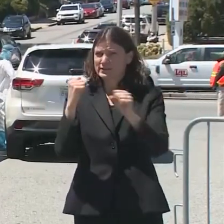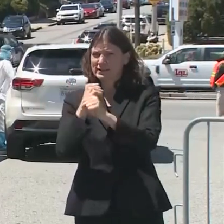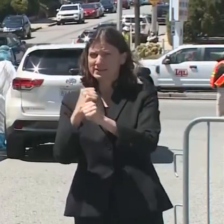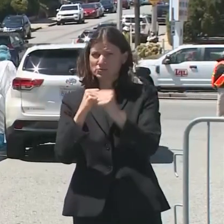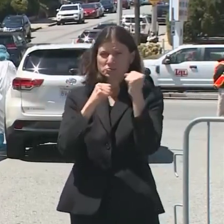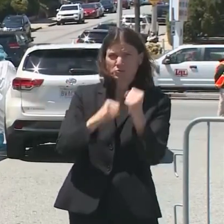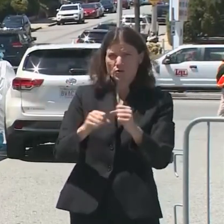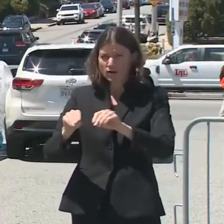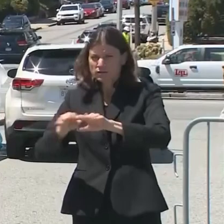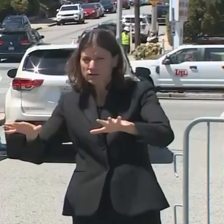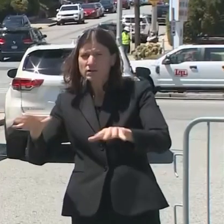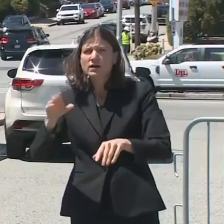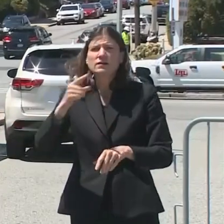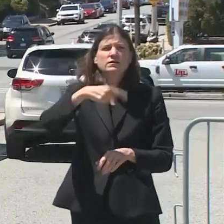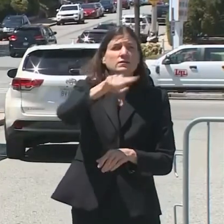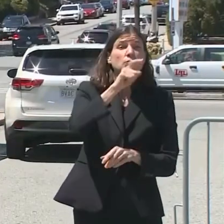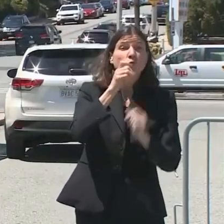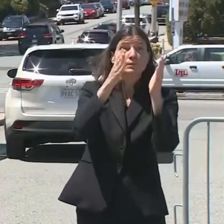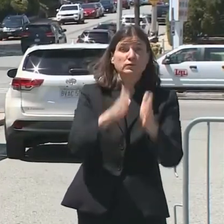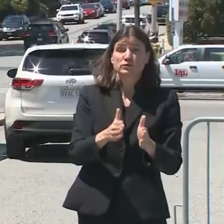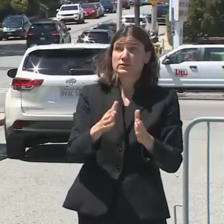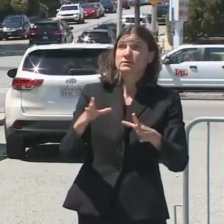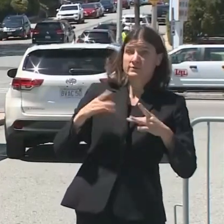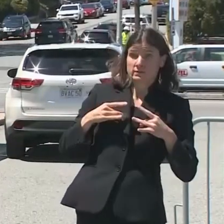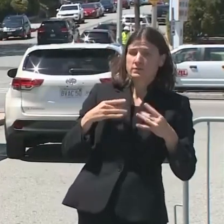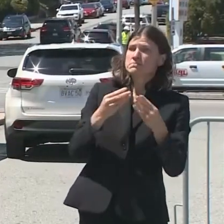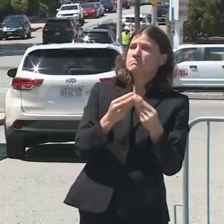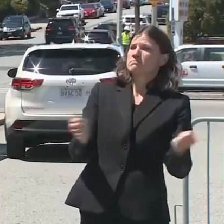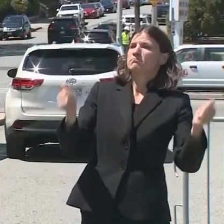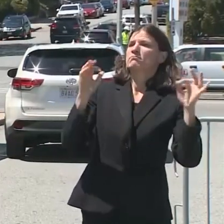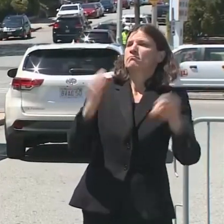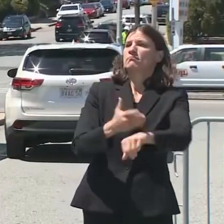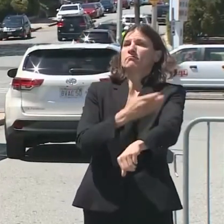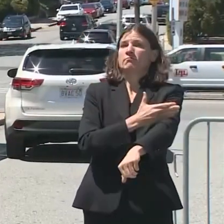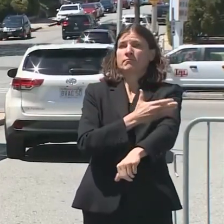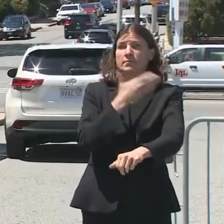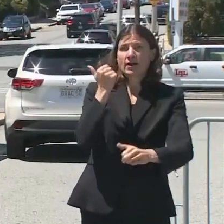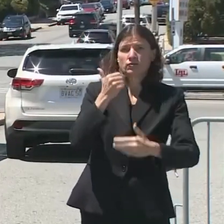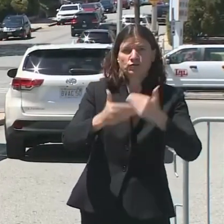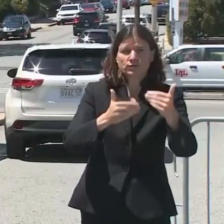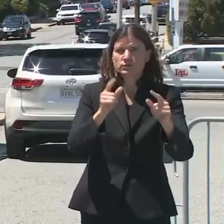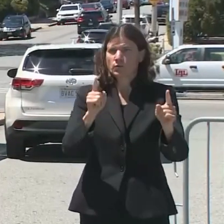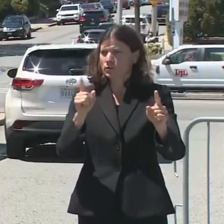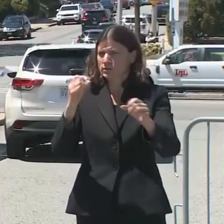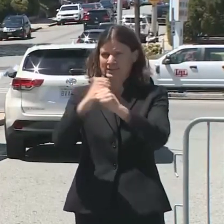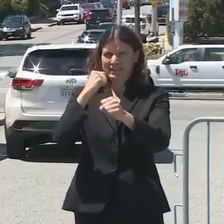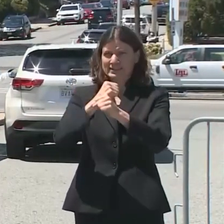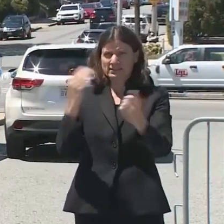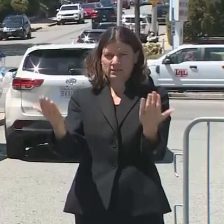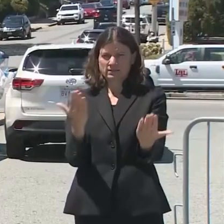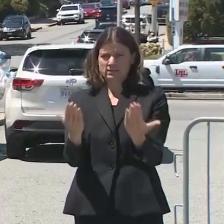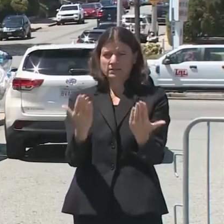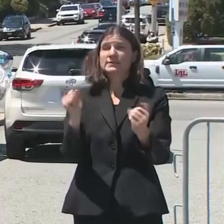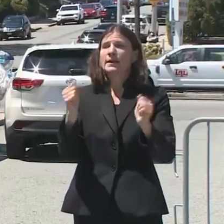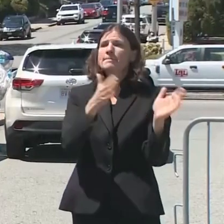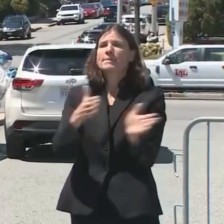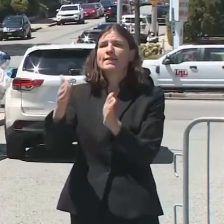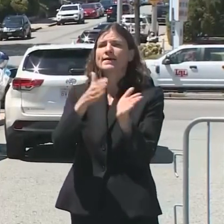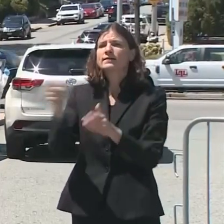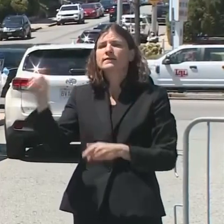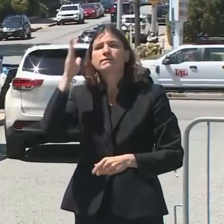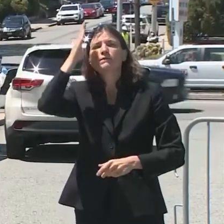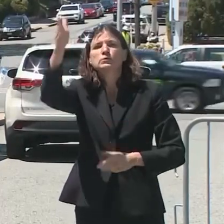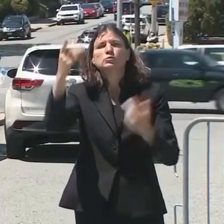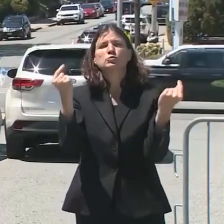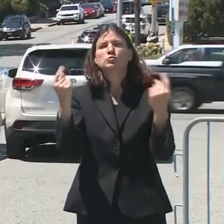faster. And as we consider our reopening strategy, we view this as a critical component of getting toward a new normal that will help